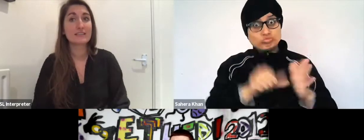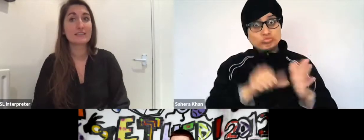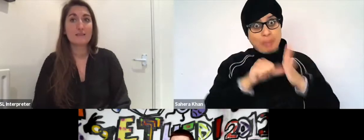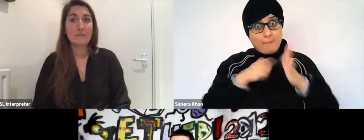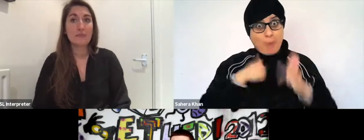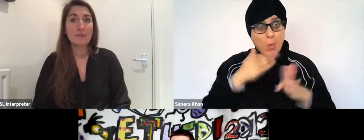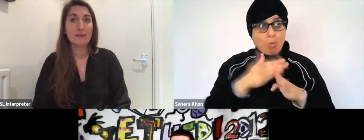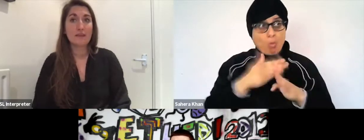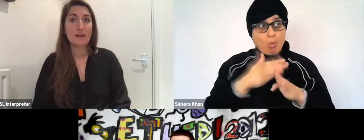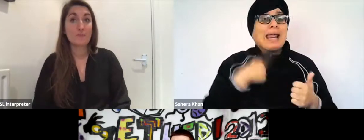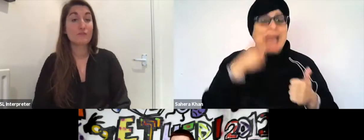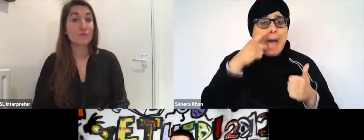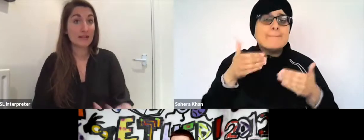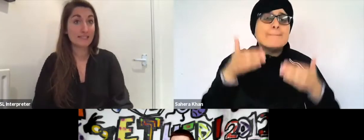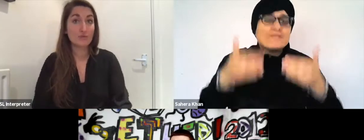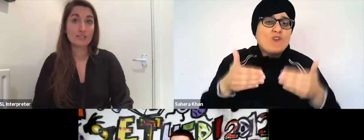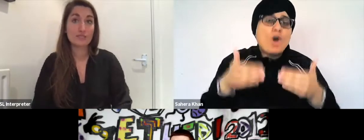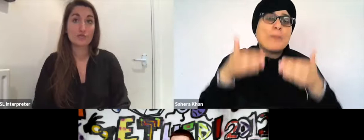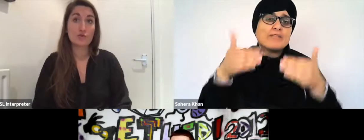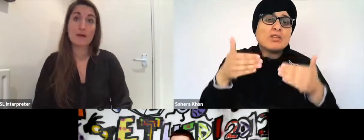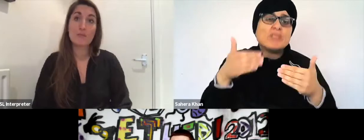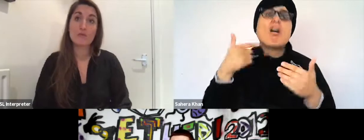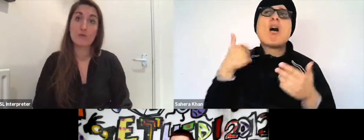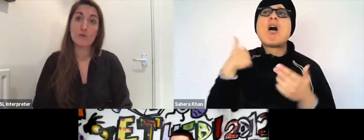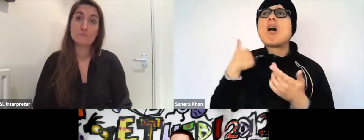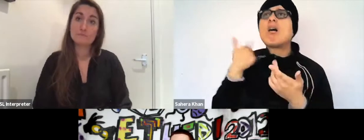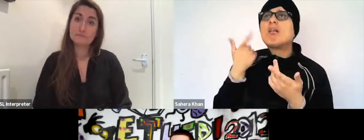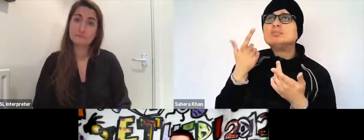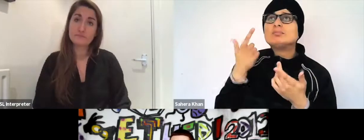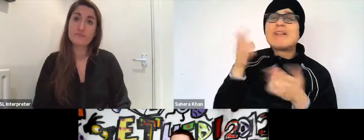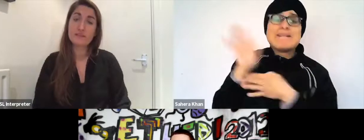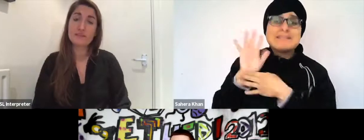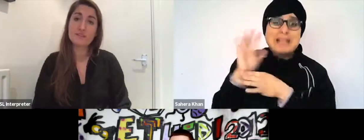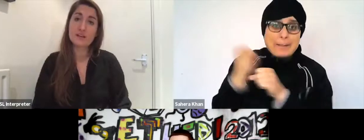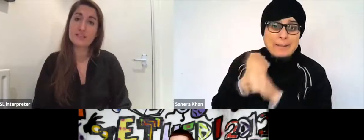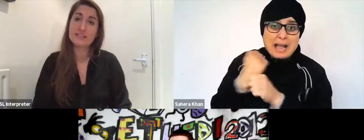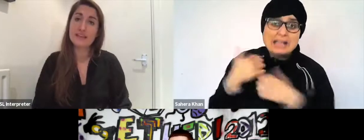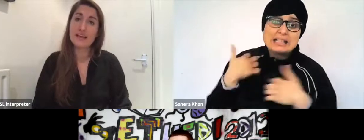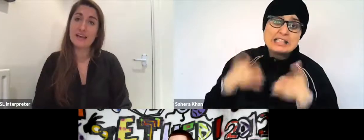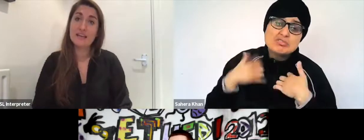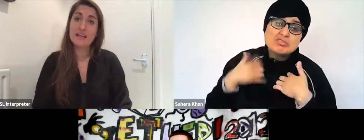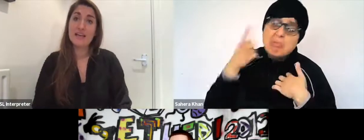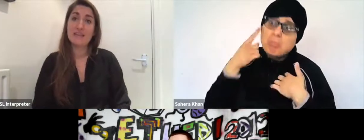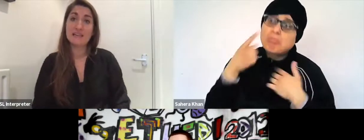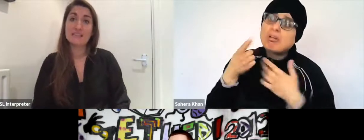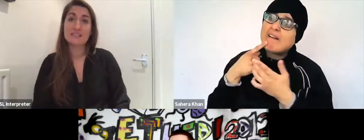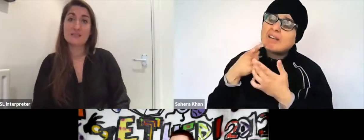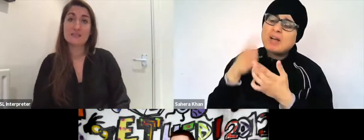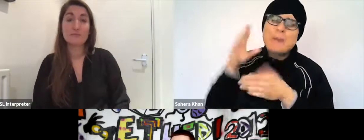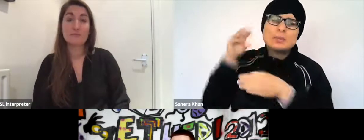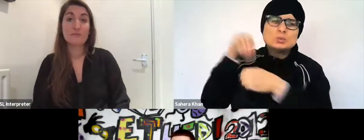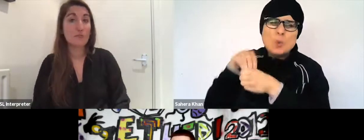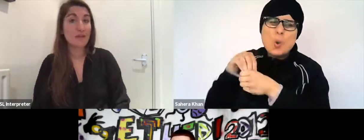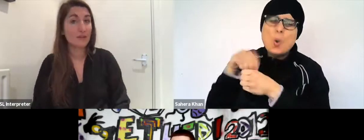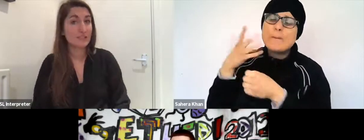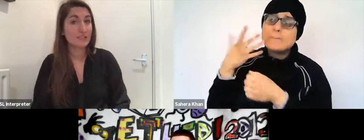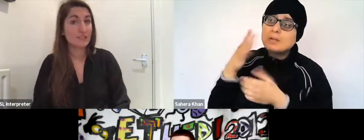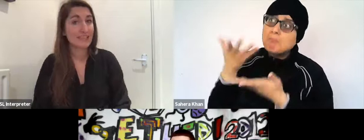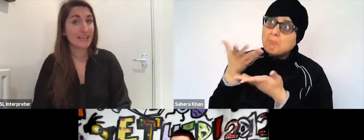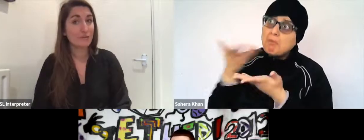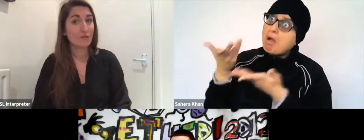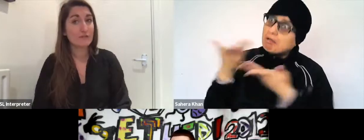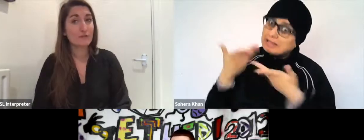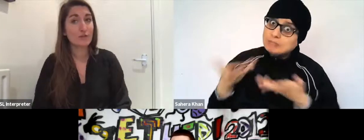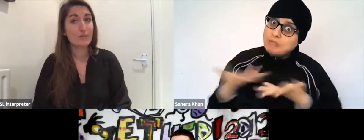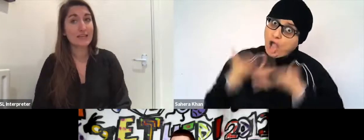writing the writing course I told you about before. So started there, and then I did some filmmaking. I was interested